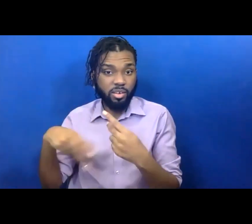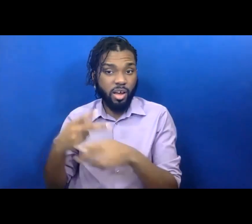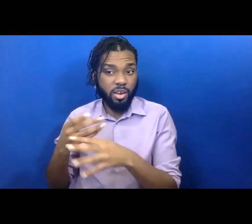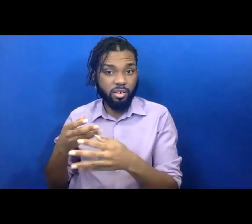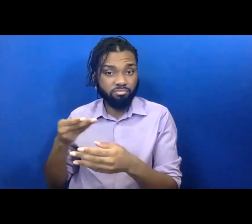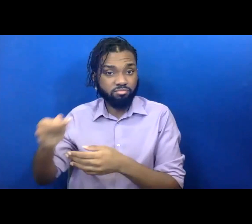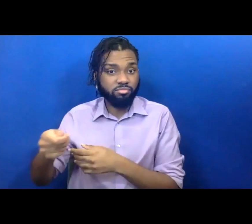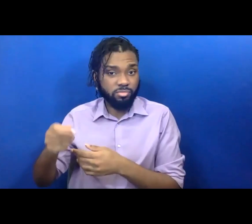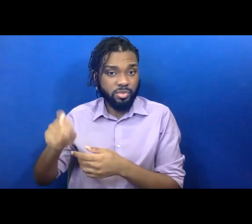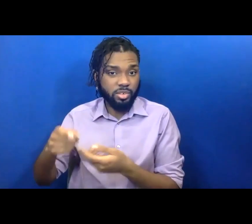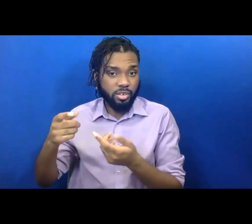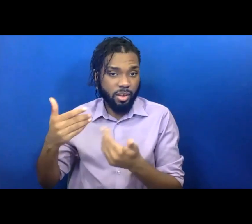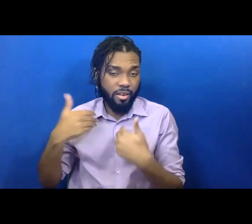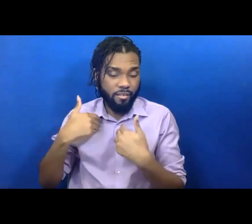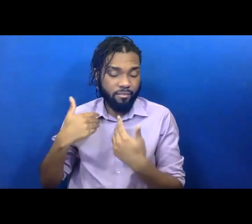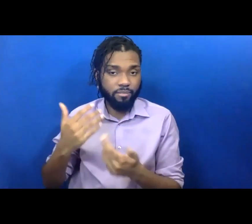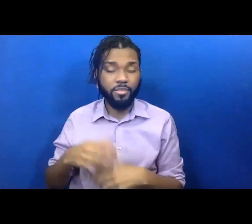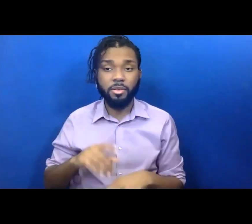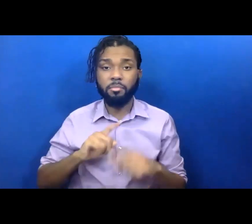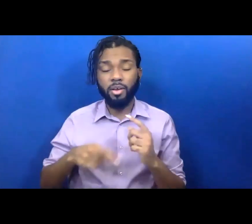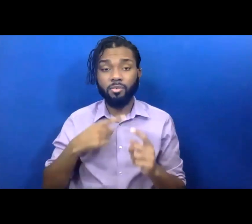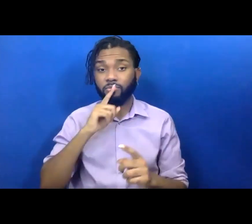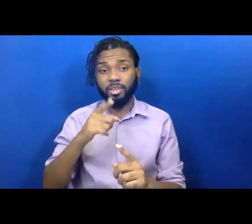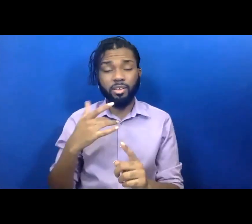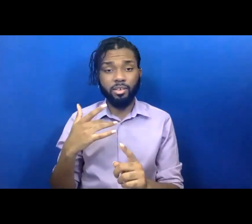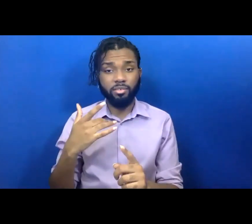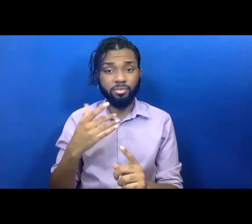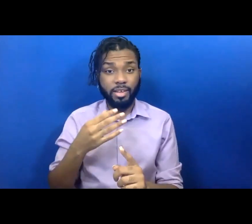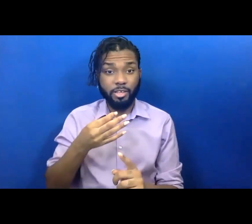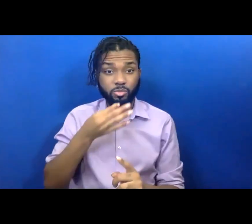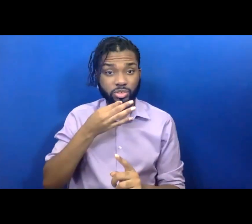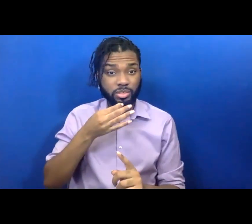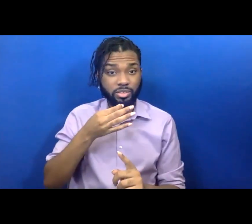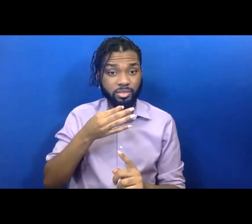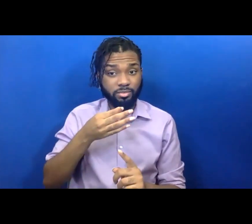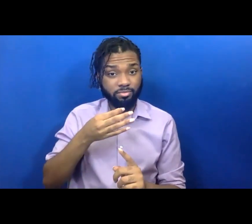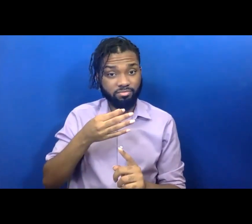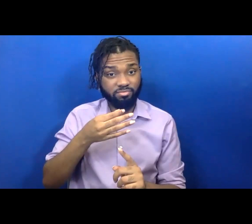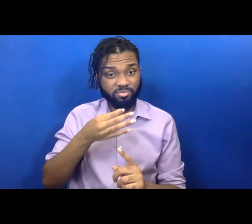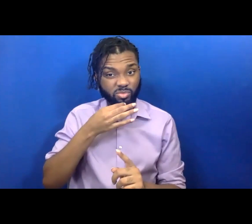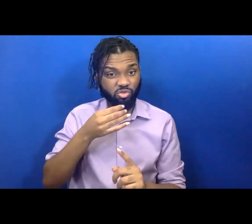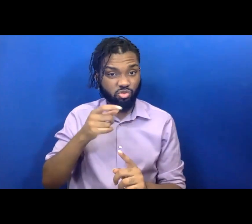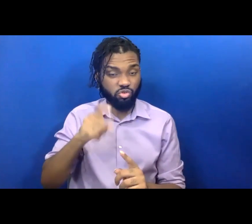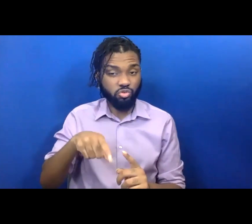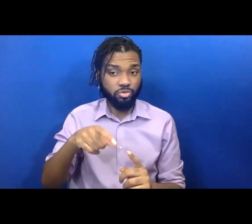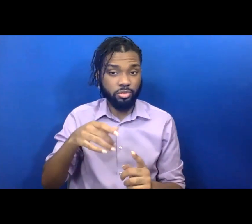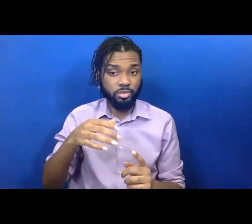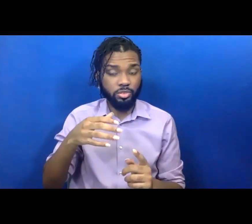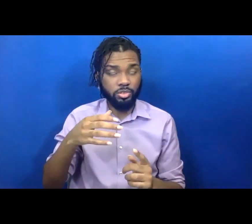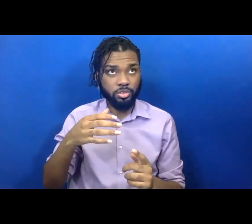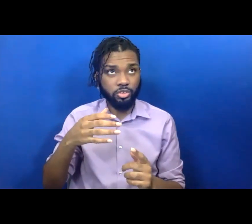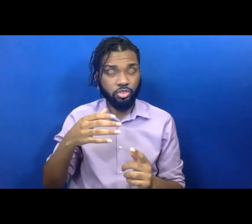in. So I think what I'm saying here is really just that expertise more generally needs to be sort of